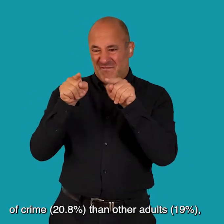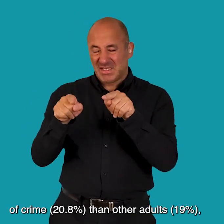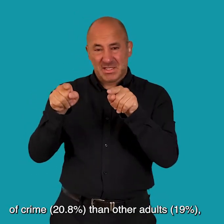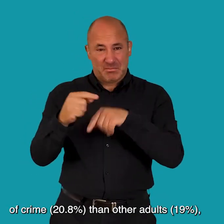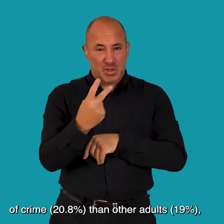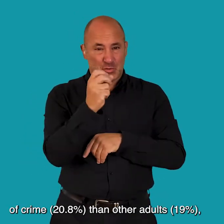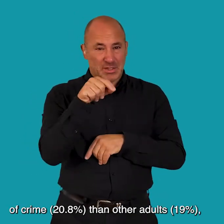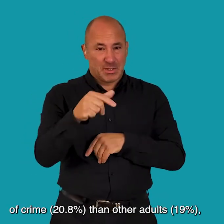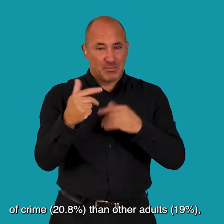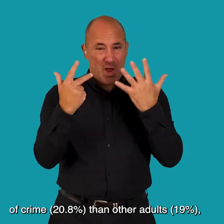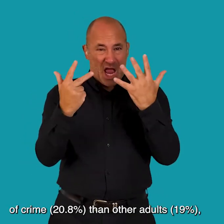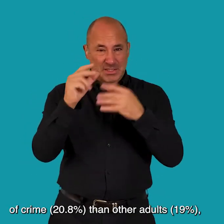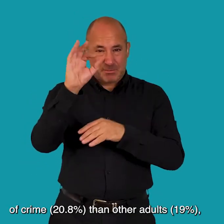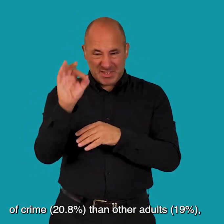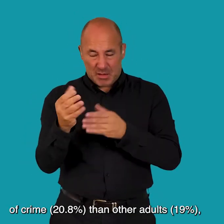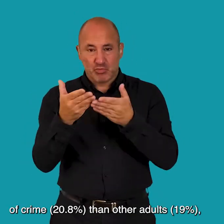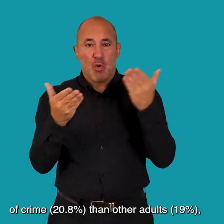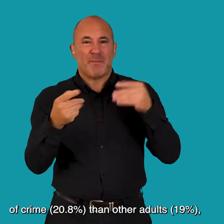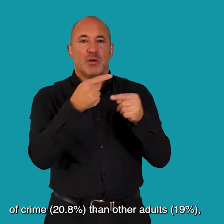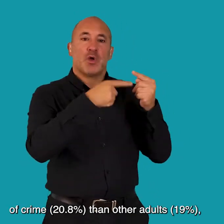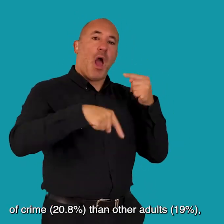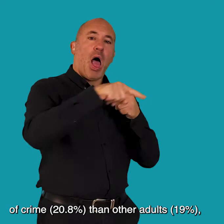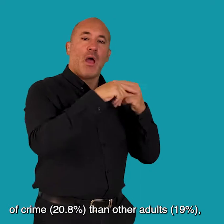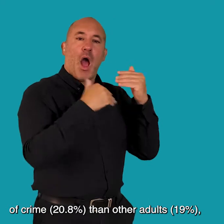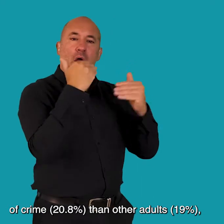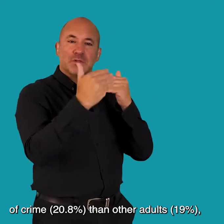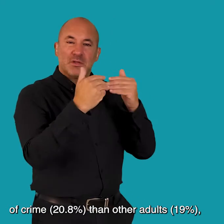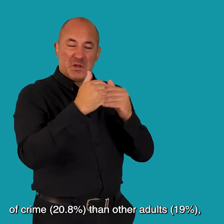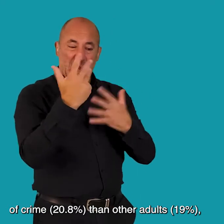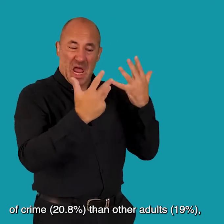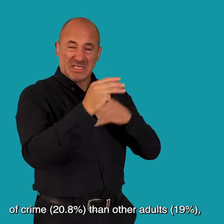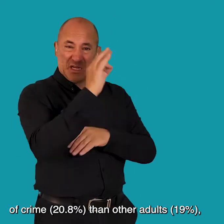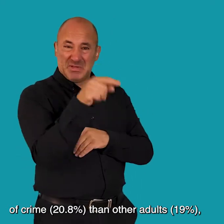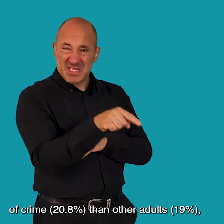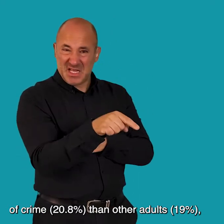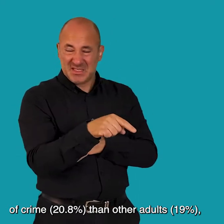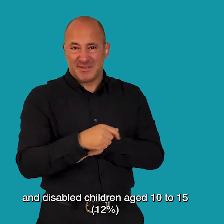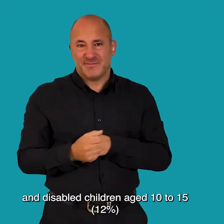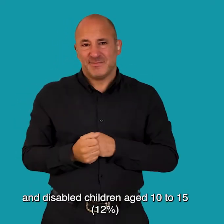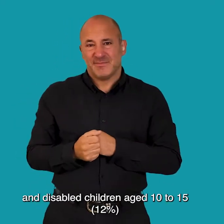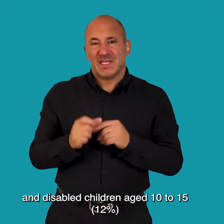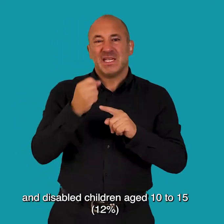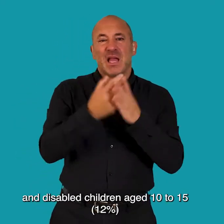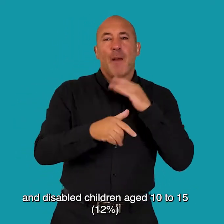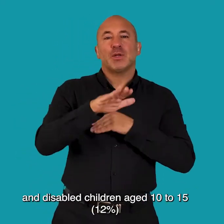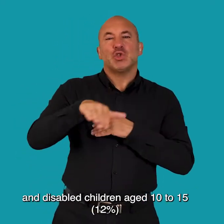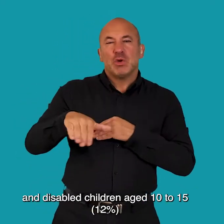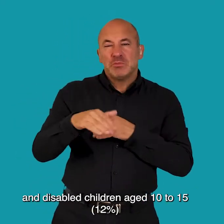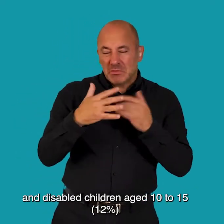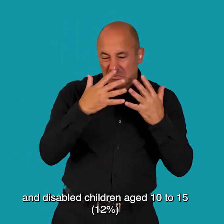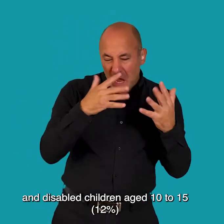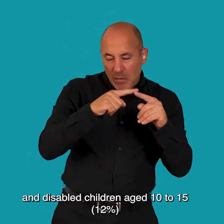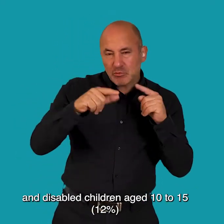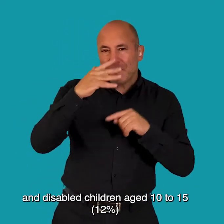crime, 20.8%, than other adults, 19%, and disabled children aged 10 to